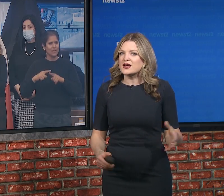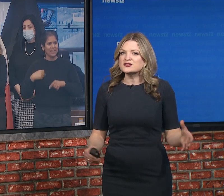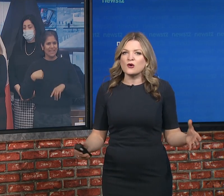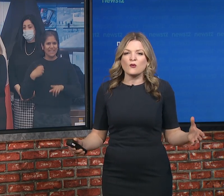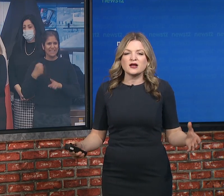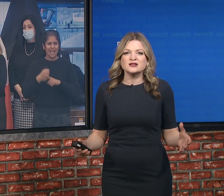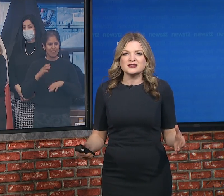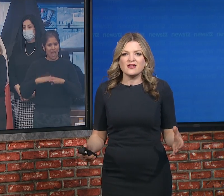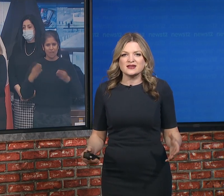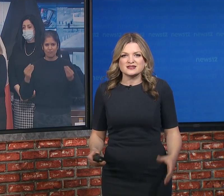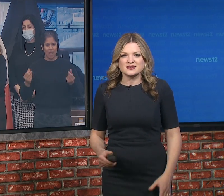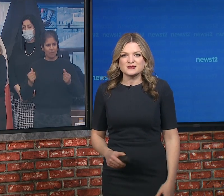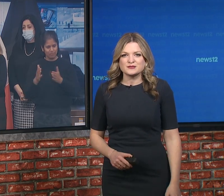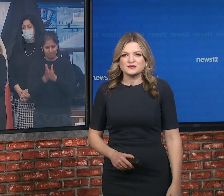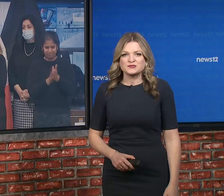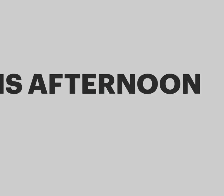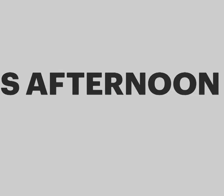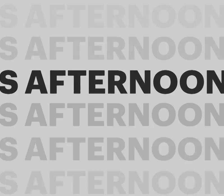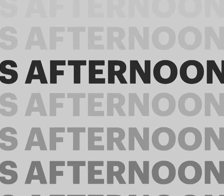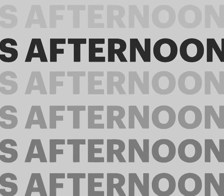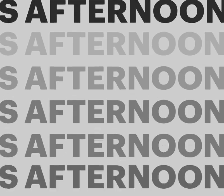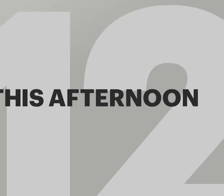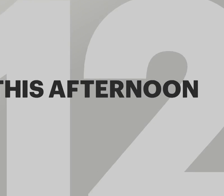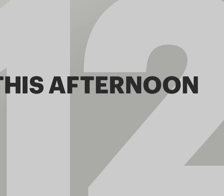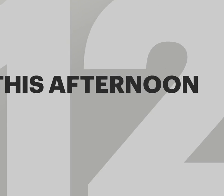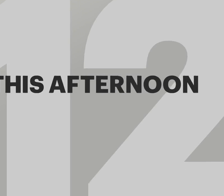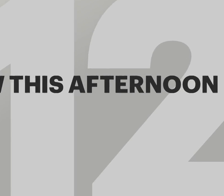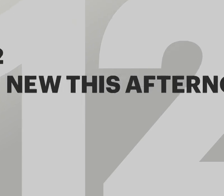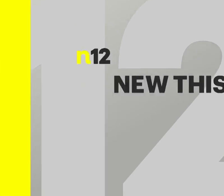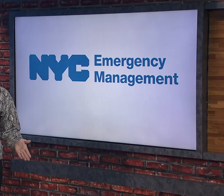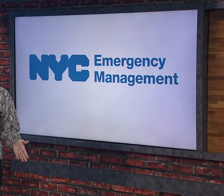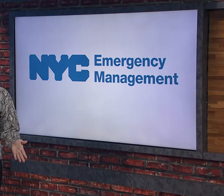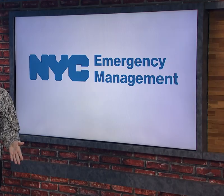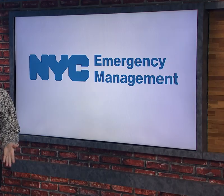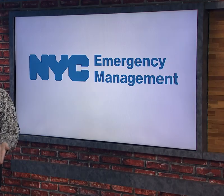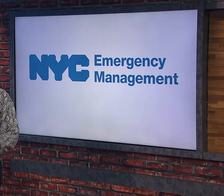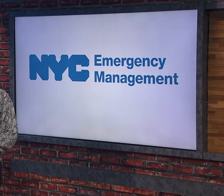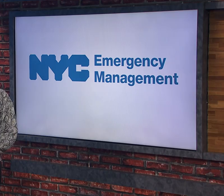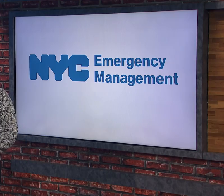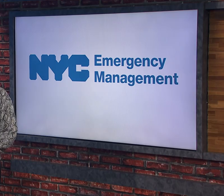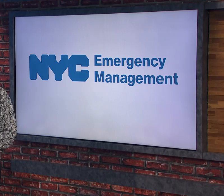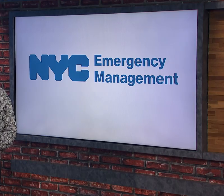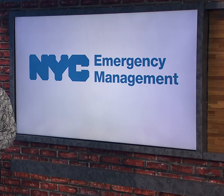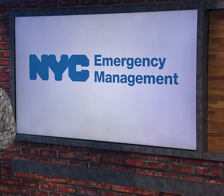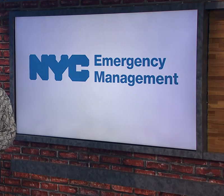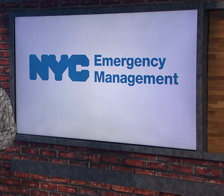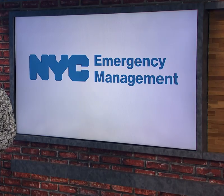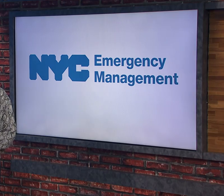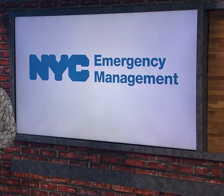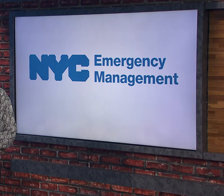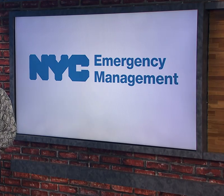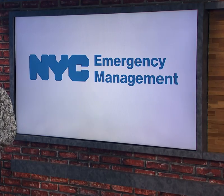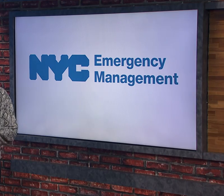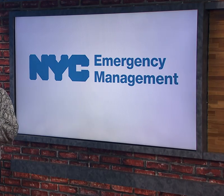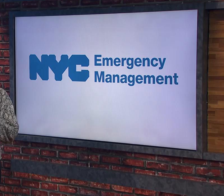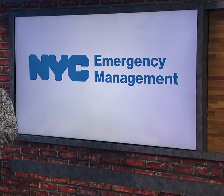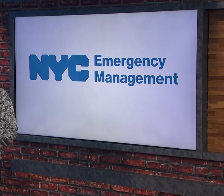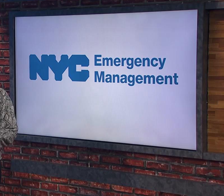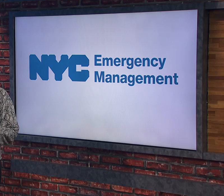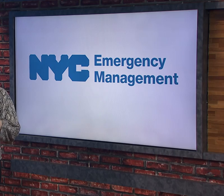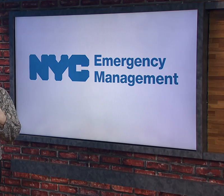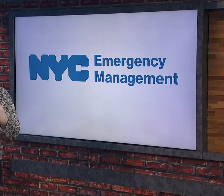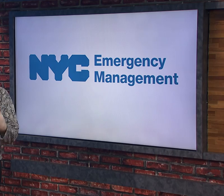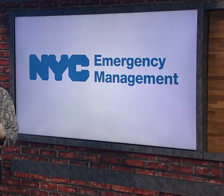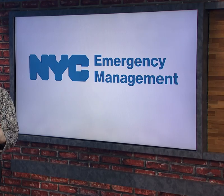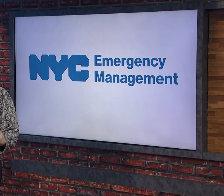more. And Alexa, what can you tell us? Well, the mayor announcing a new management leadership team today for the Office of Emergency Management. These are